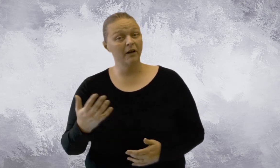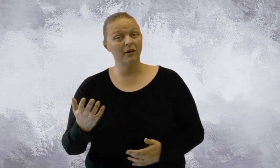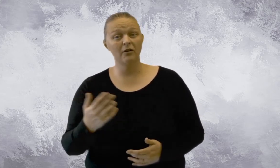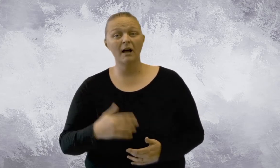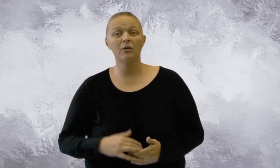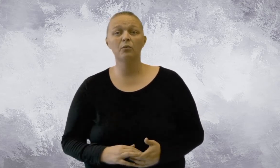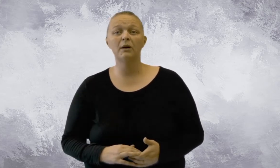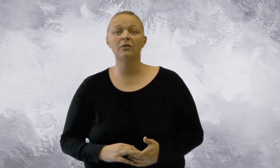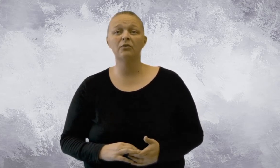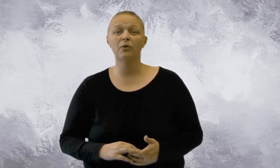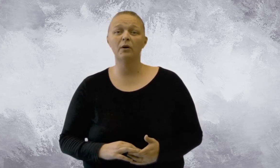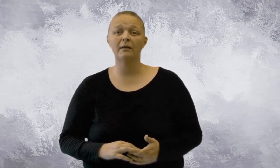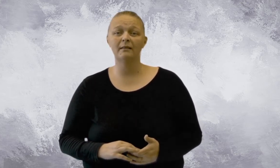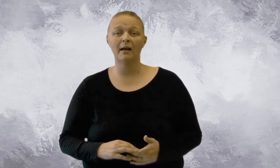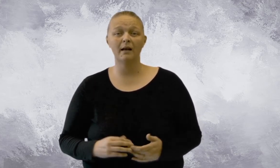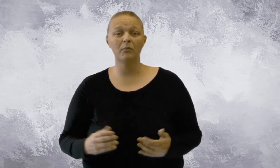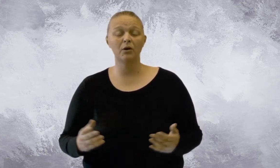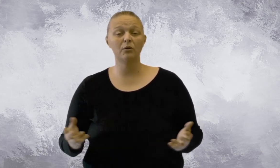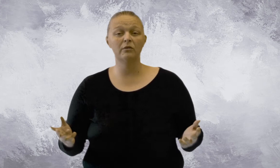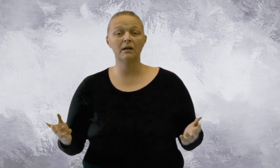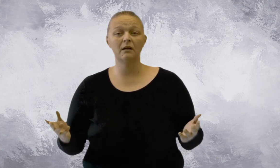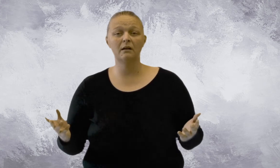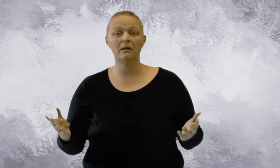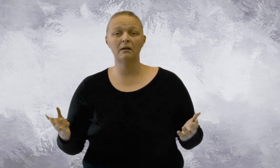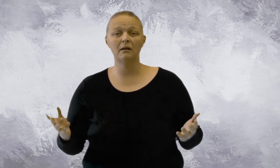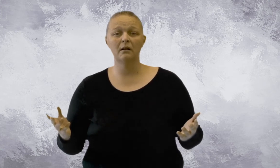figure out which voice I'm using?